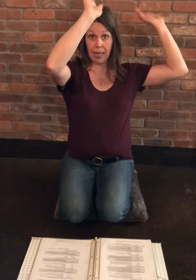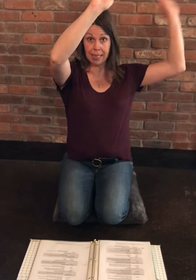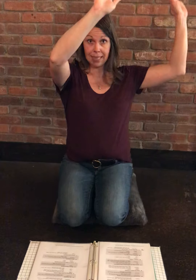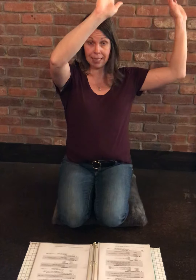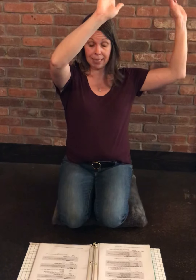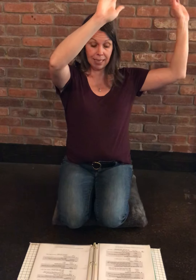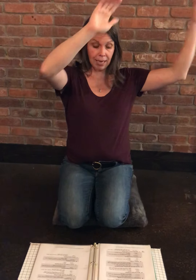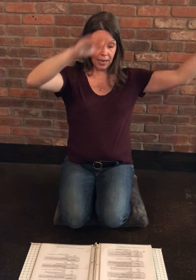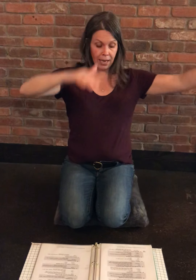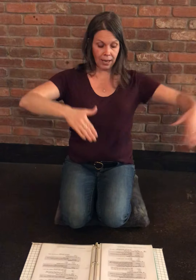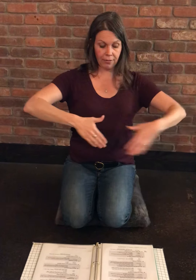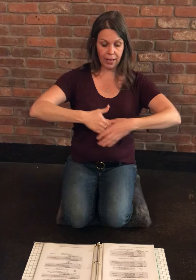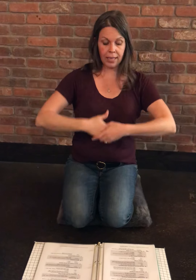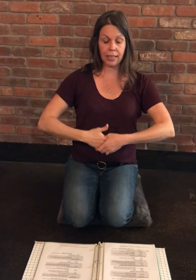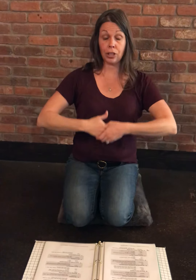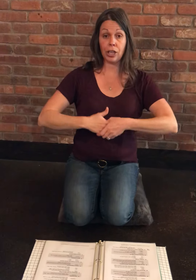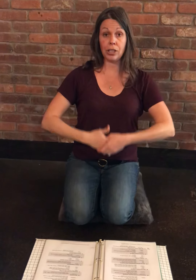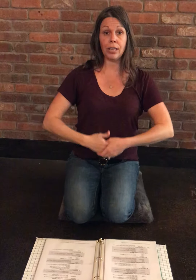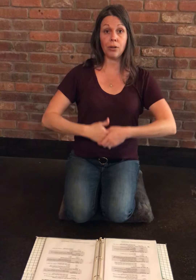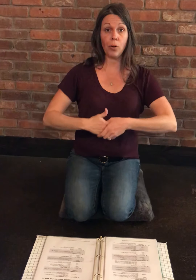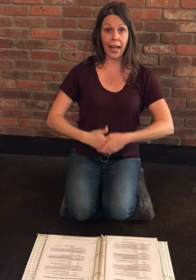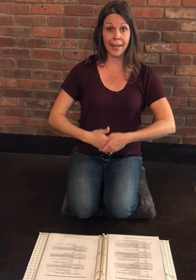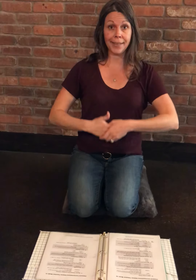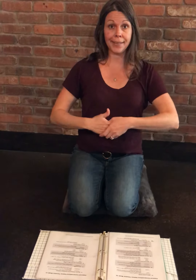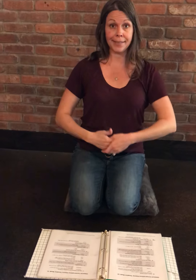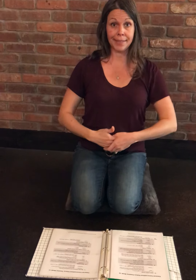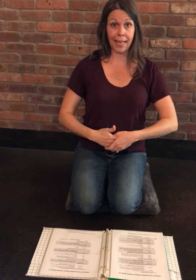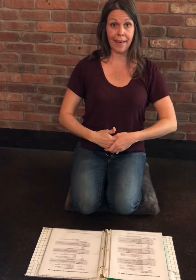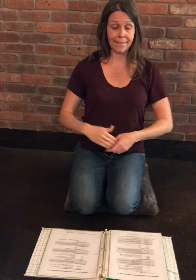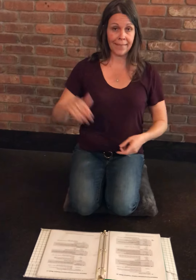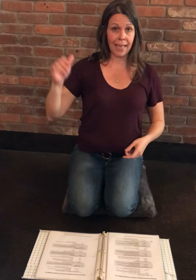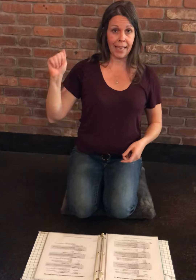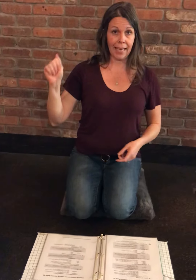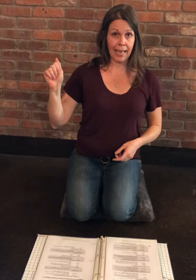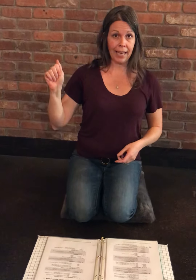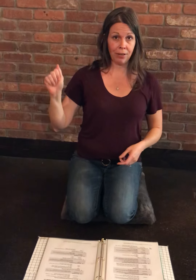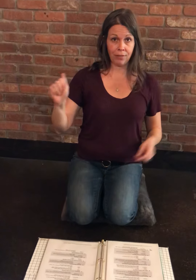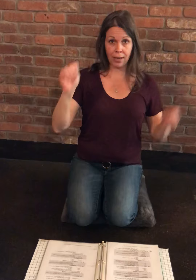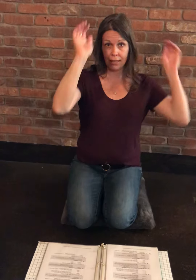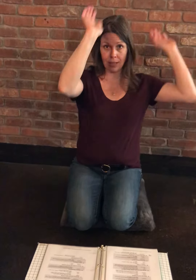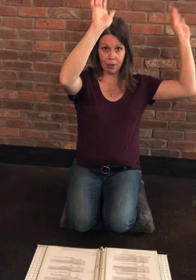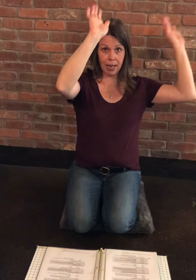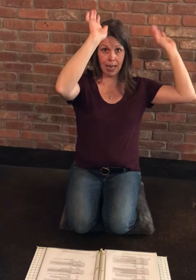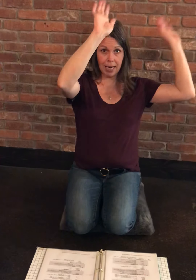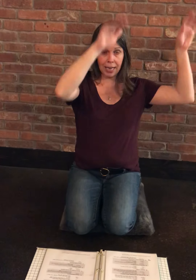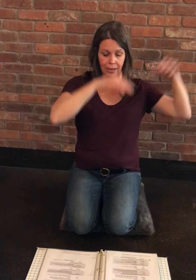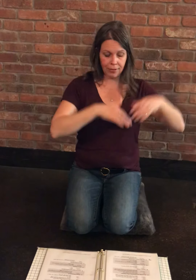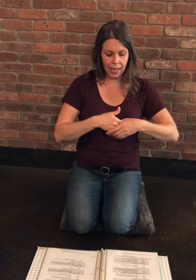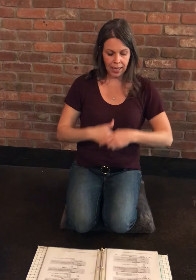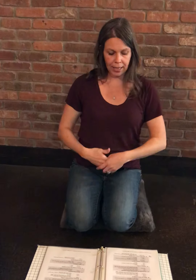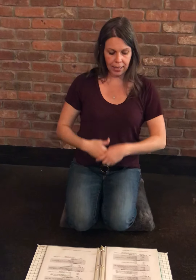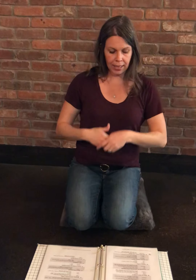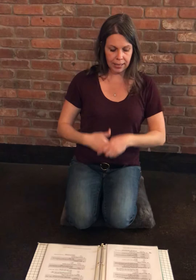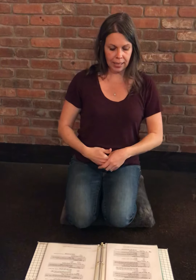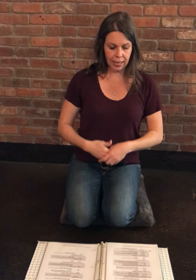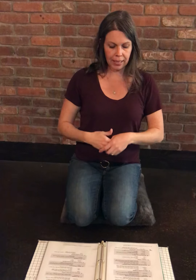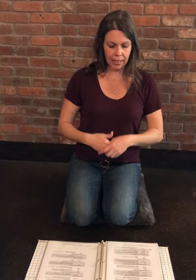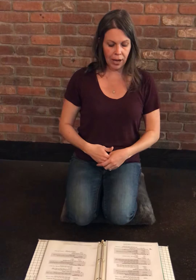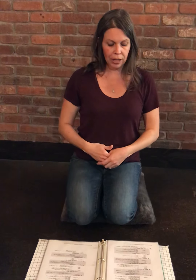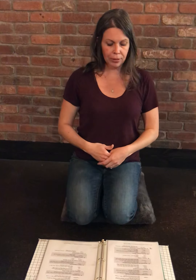Great of England. You're going to shake your own hand. Okay? Alfred the Great of England. Eric the